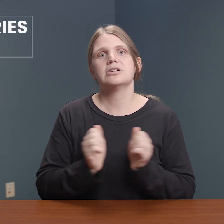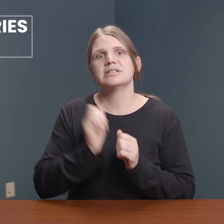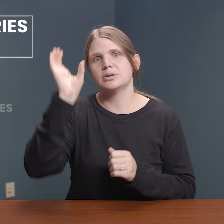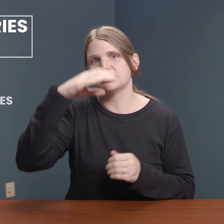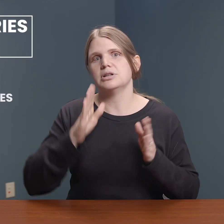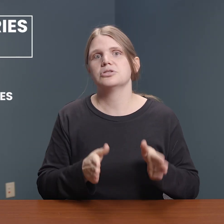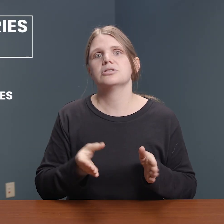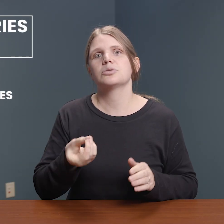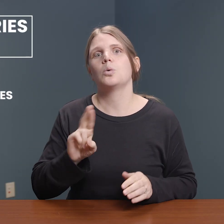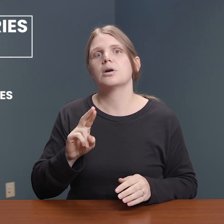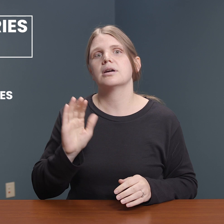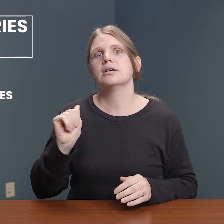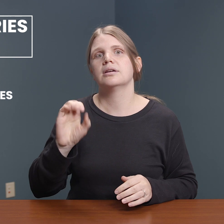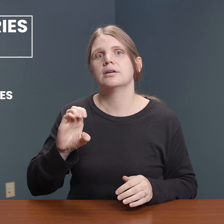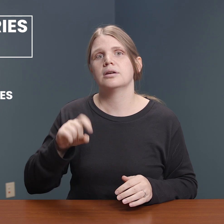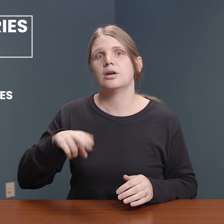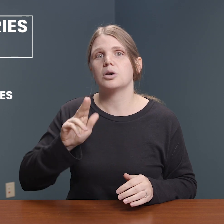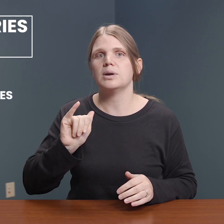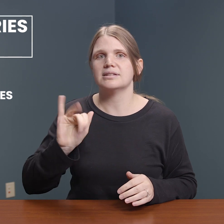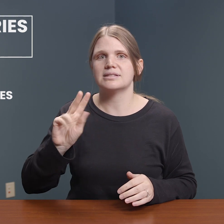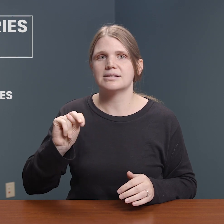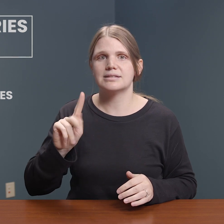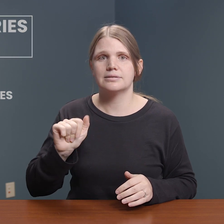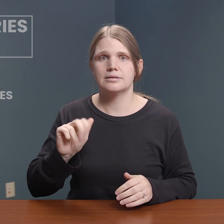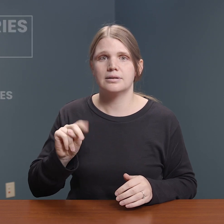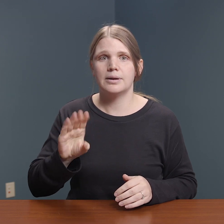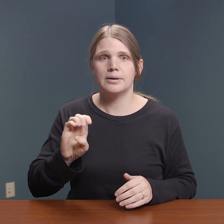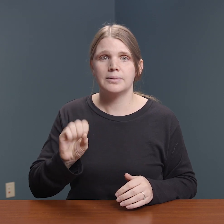Boundaries with strangers or acquaintances.